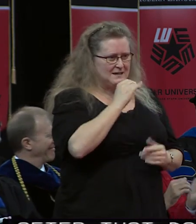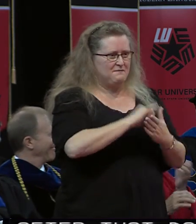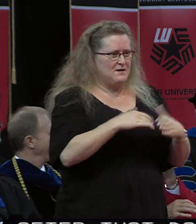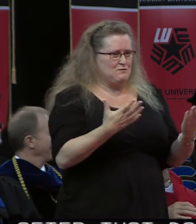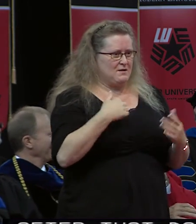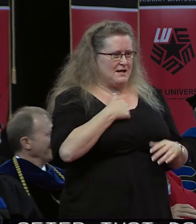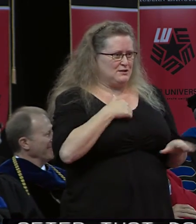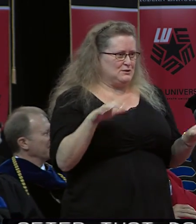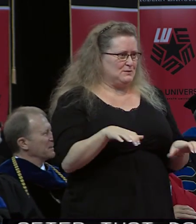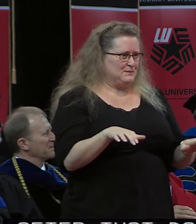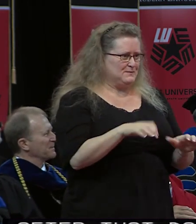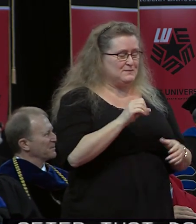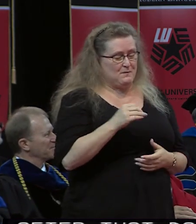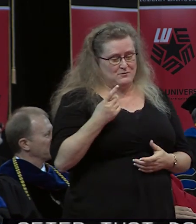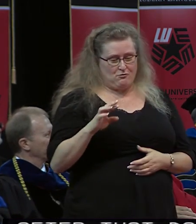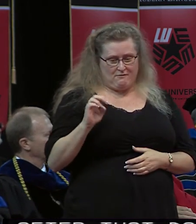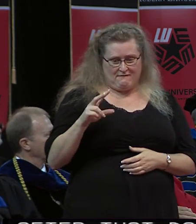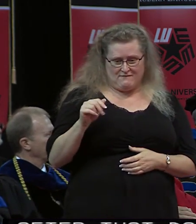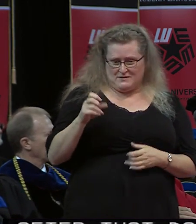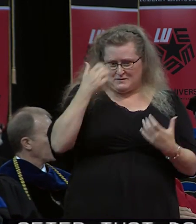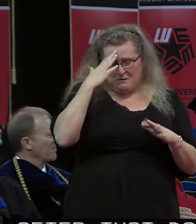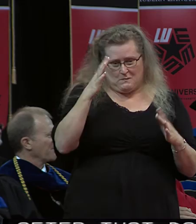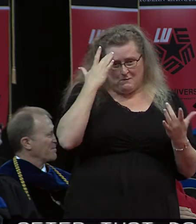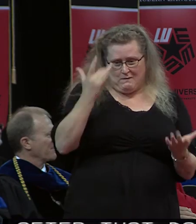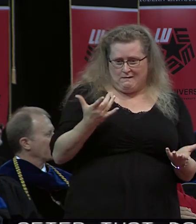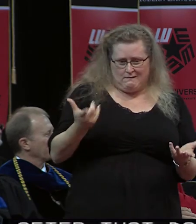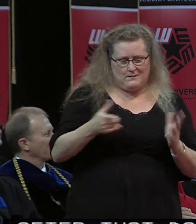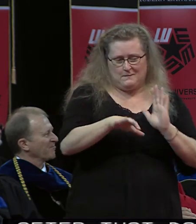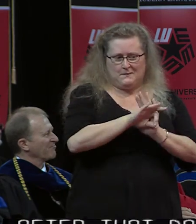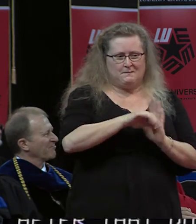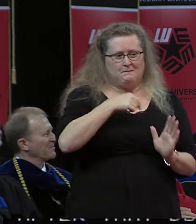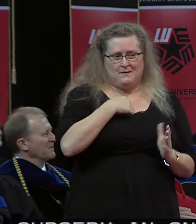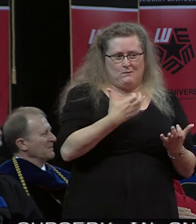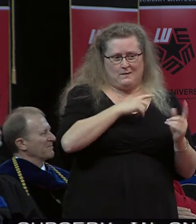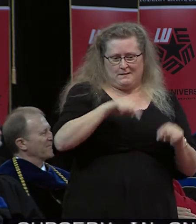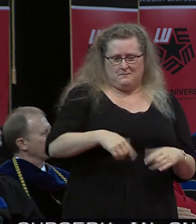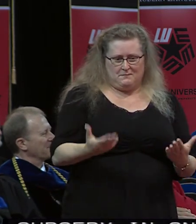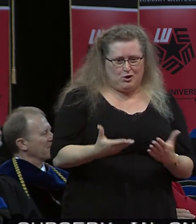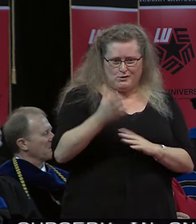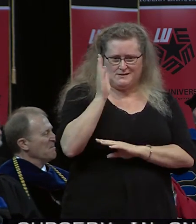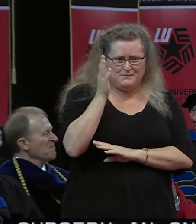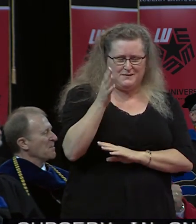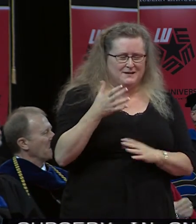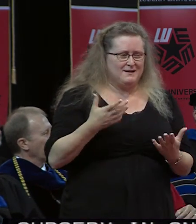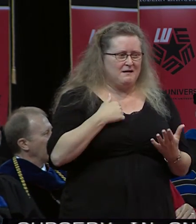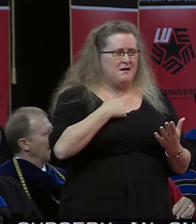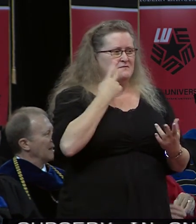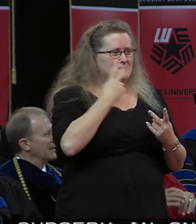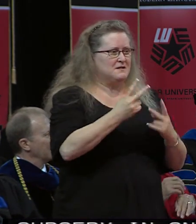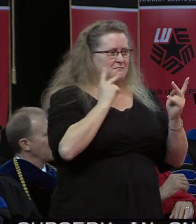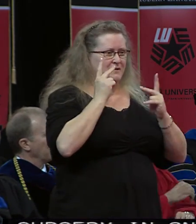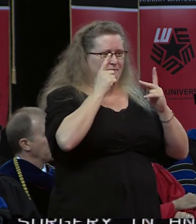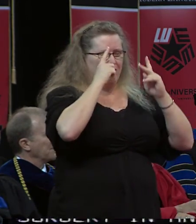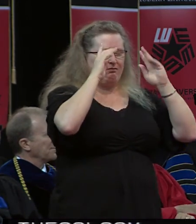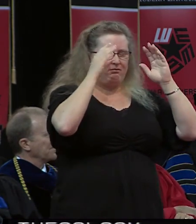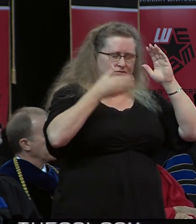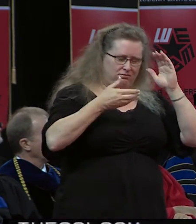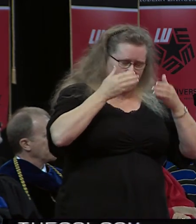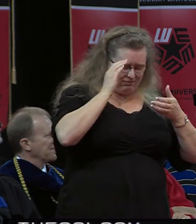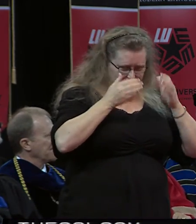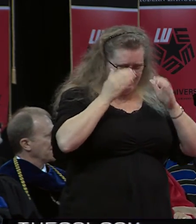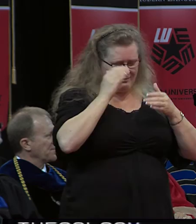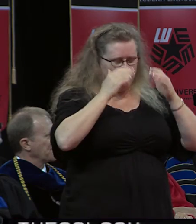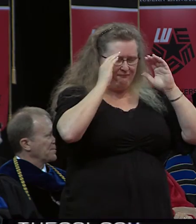So yeah, Dr. Evans, I'm not sure why I would be the person that you would want up here. I have seen people's eyelids droop in front of me many,